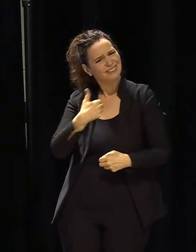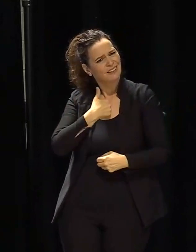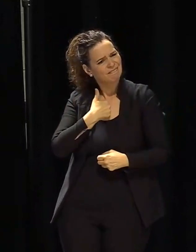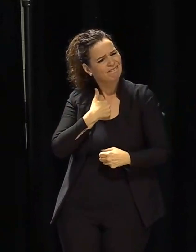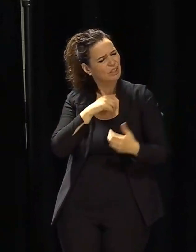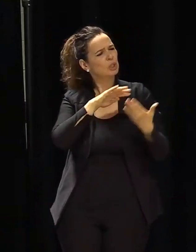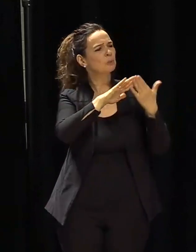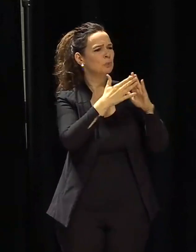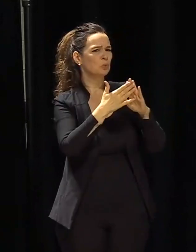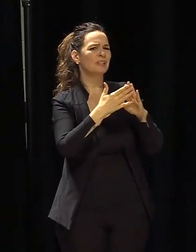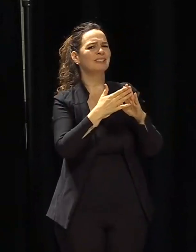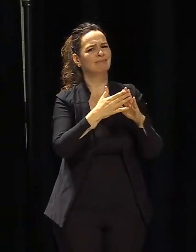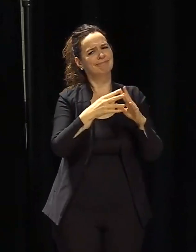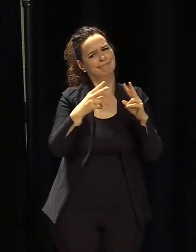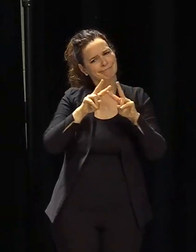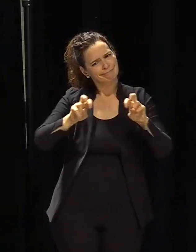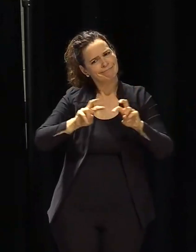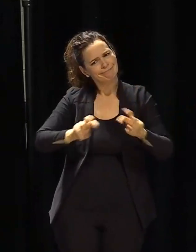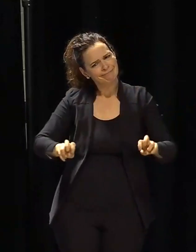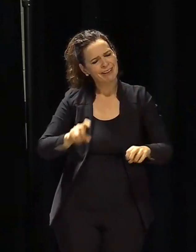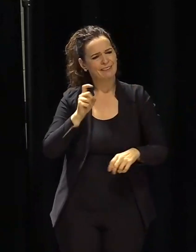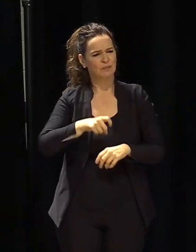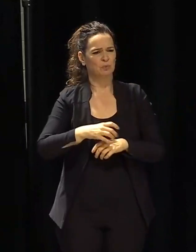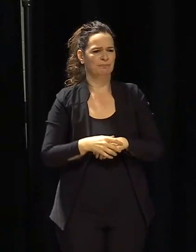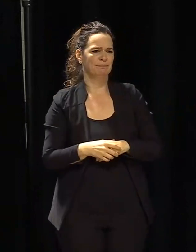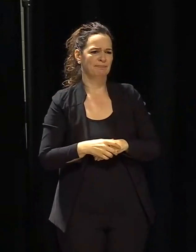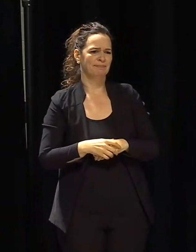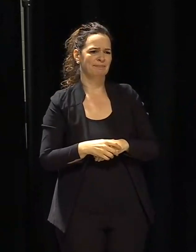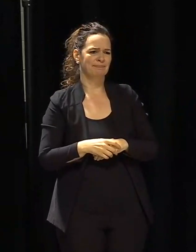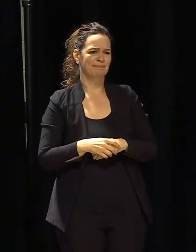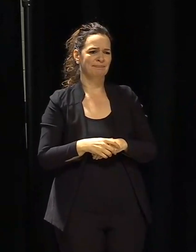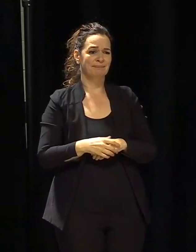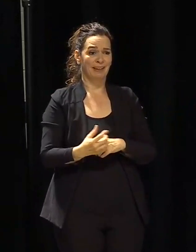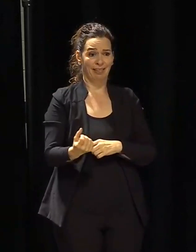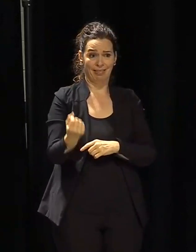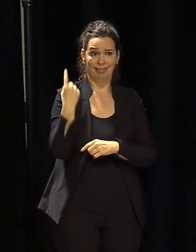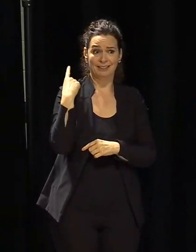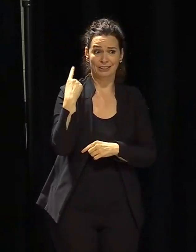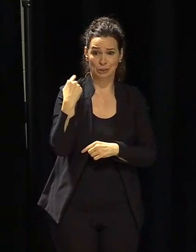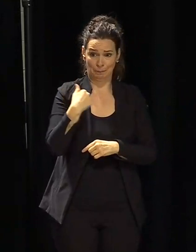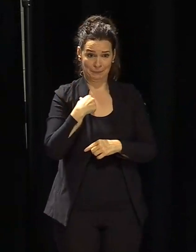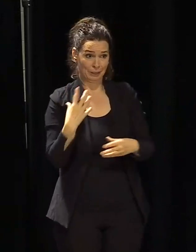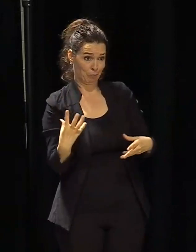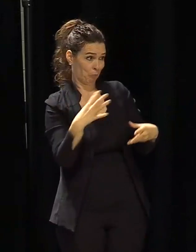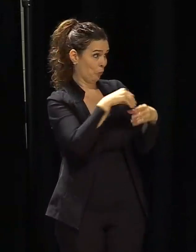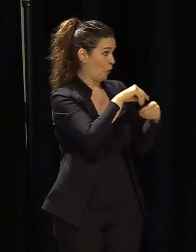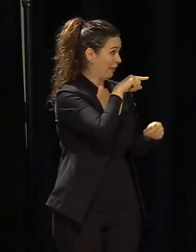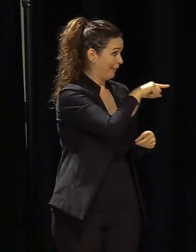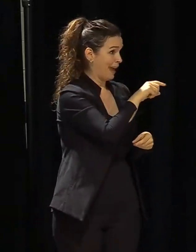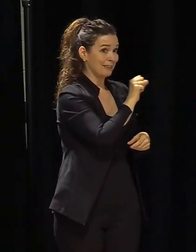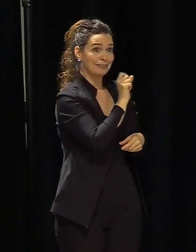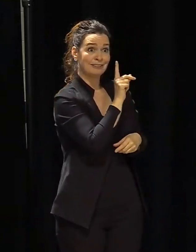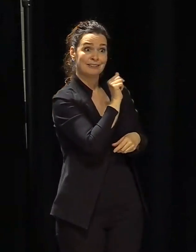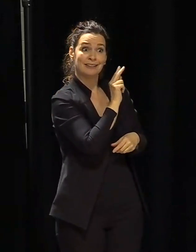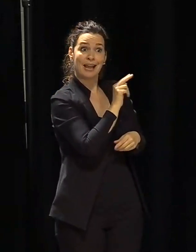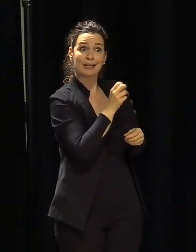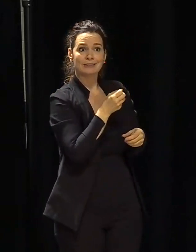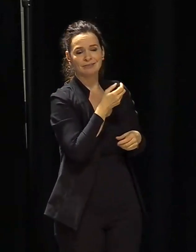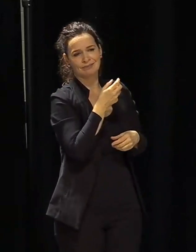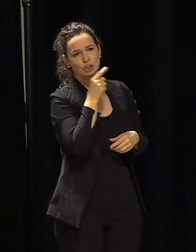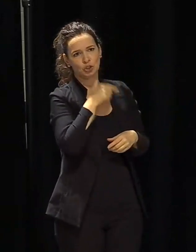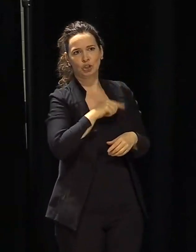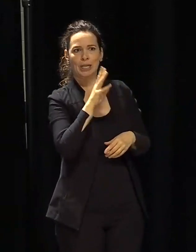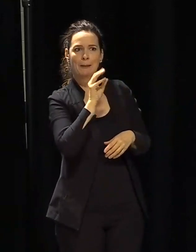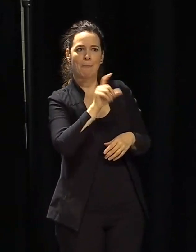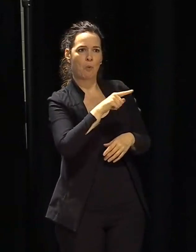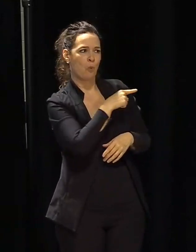bowl. But it's right now we need people's help to do this. And I